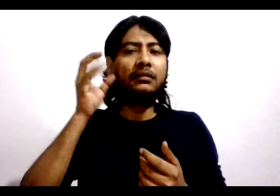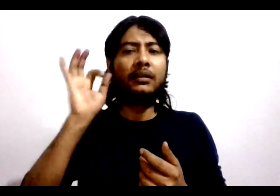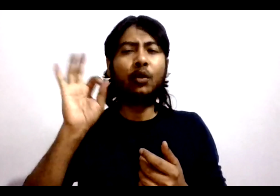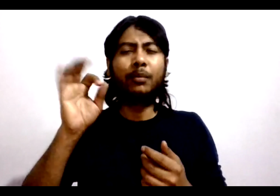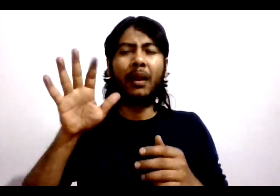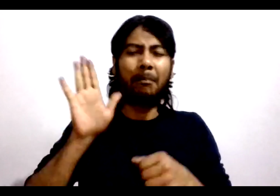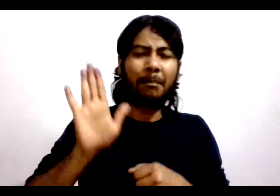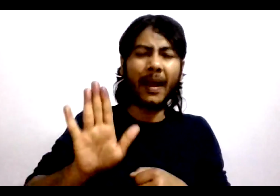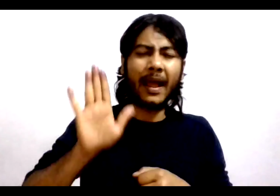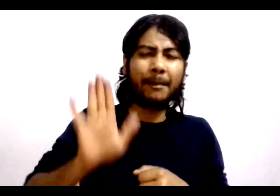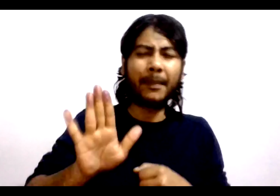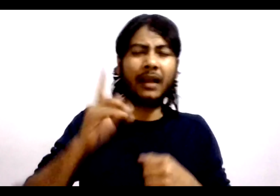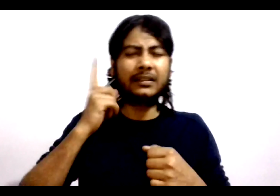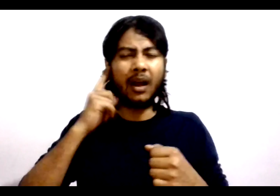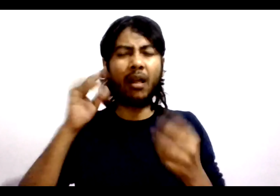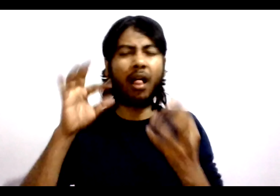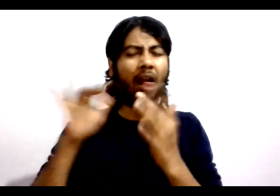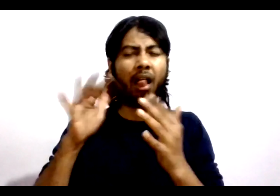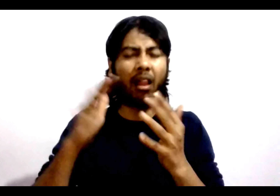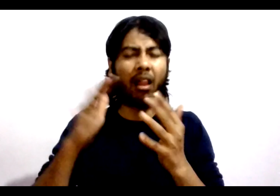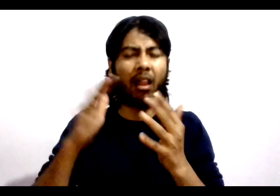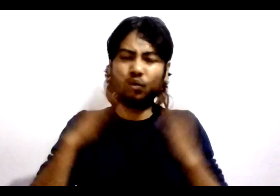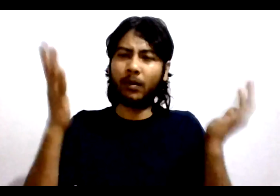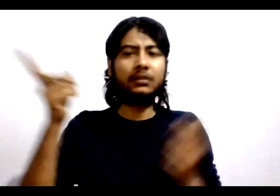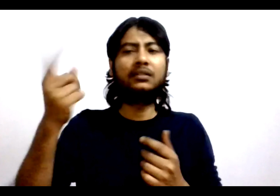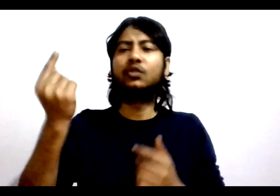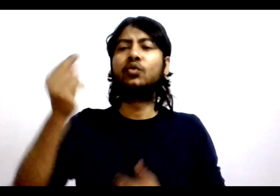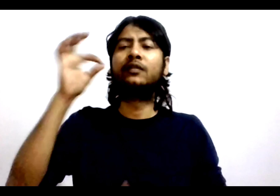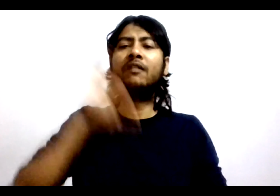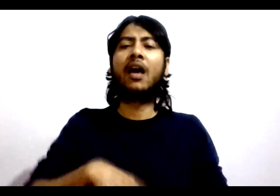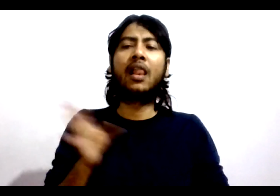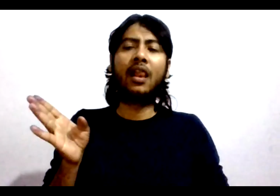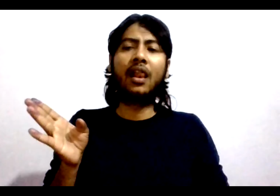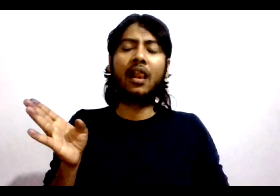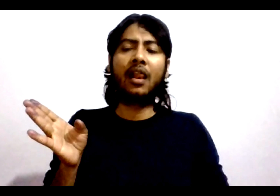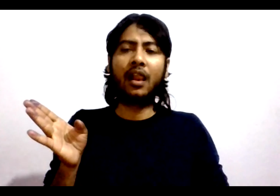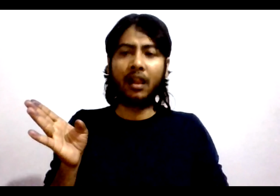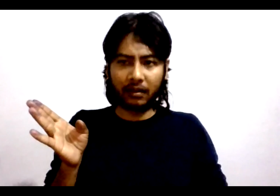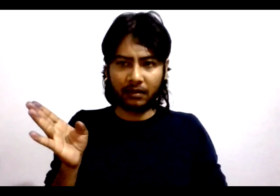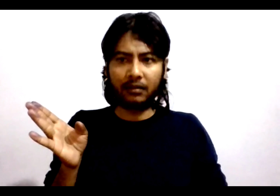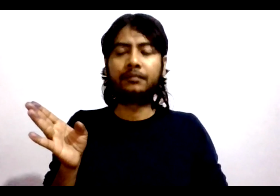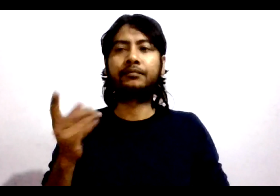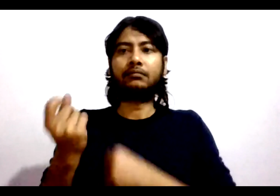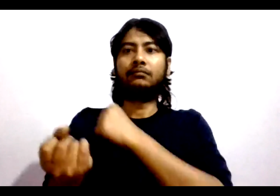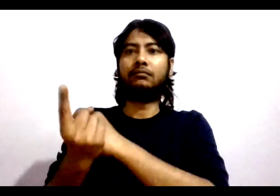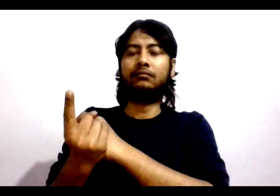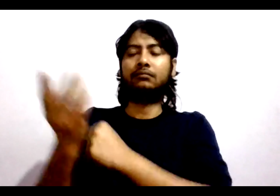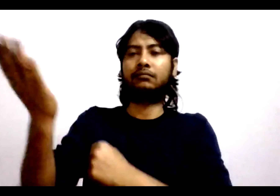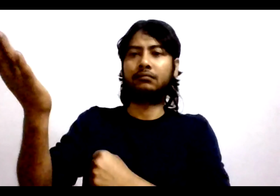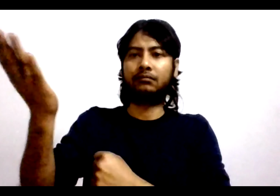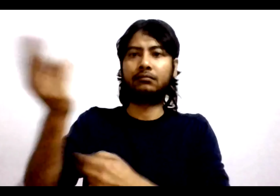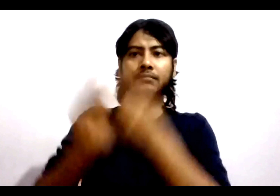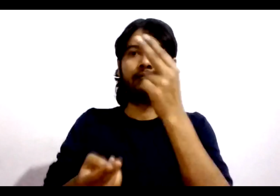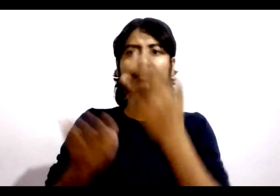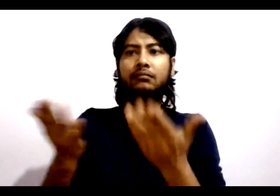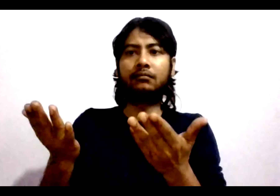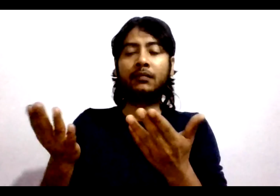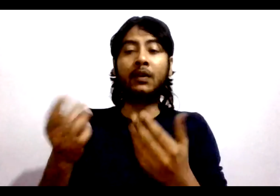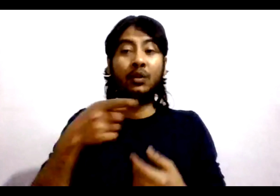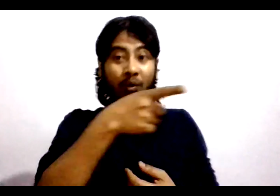with disabilities. Perhaps these kind of issues were being raised. I'm not exactly sure why it is